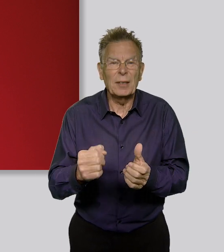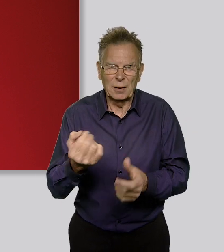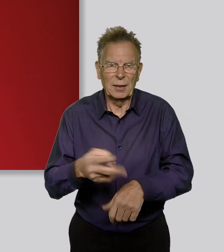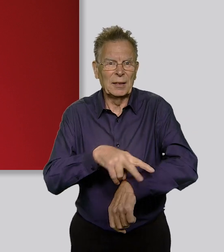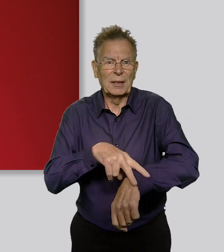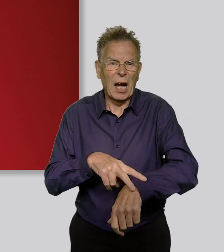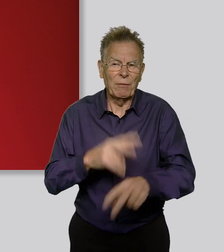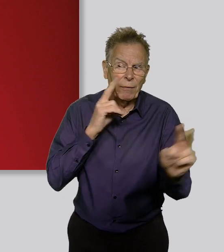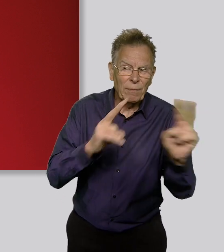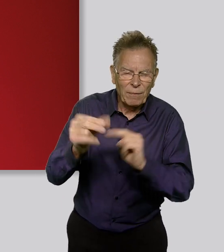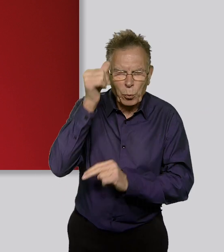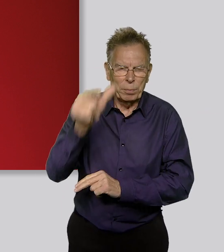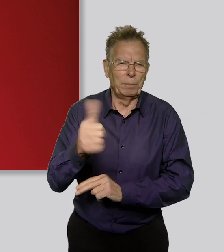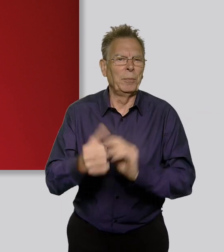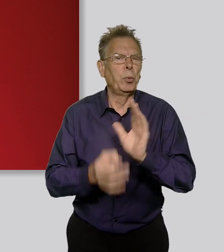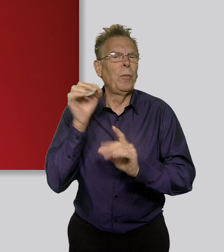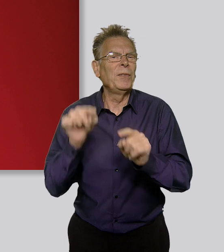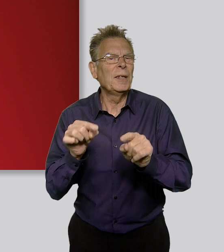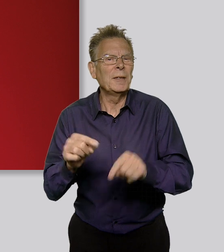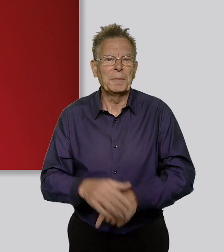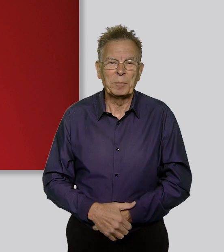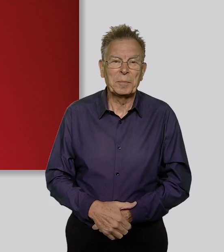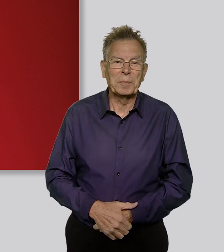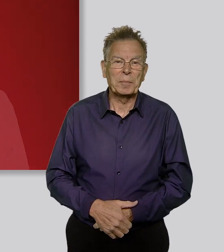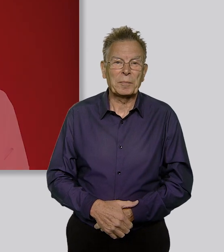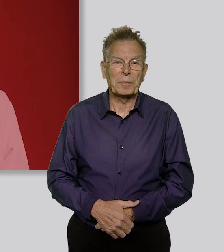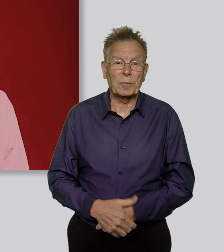our staff visibility across the route.